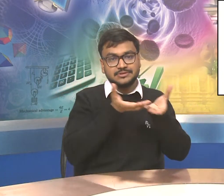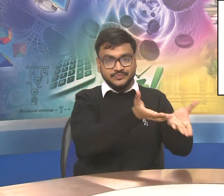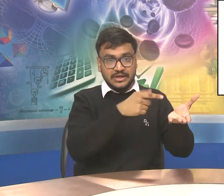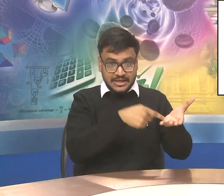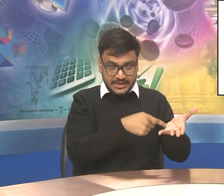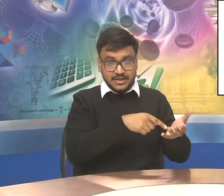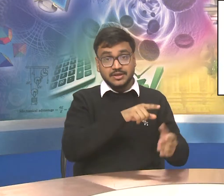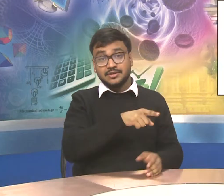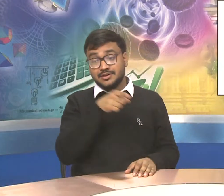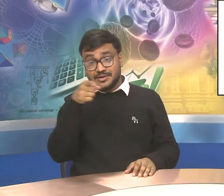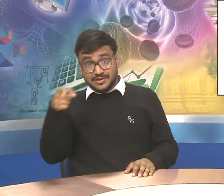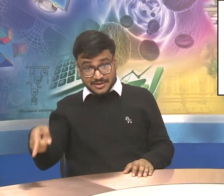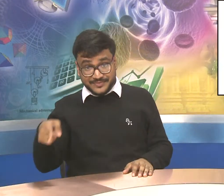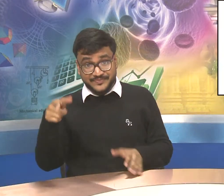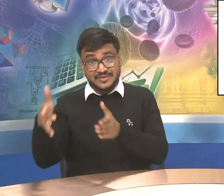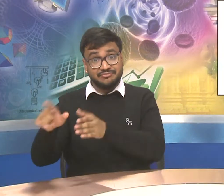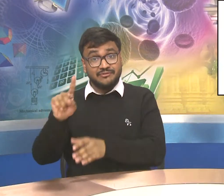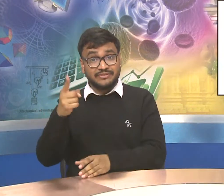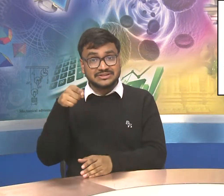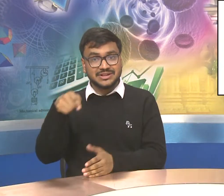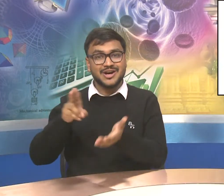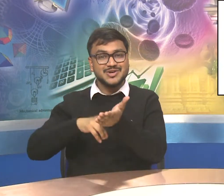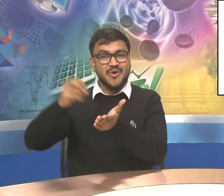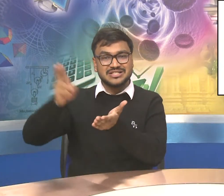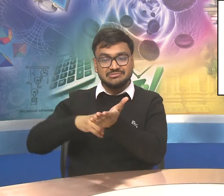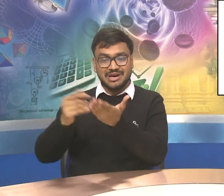is providing through our generation to generation.